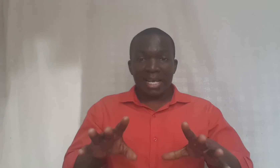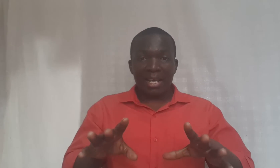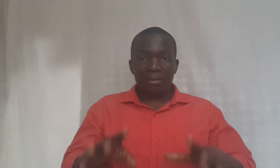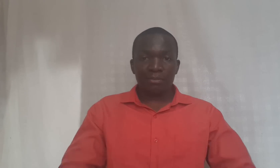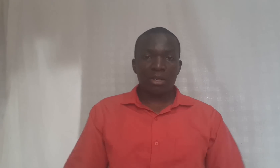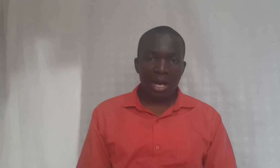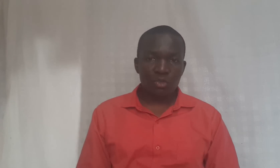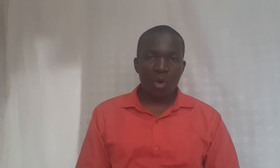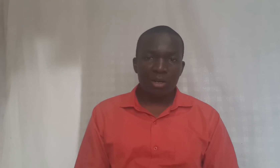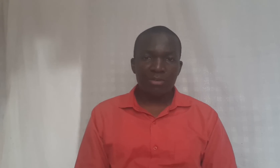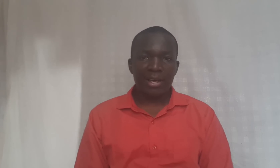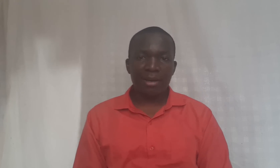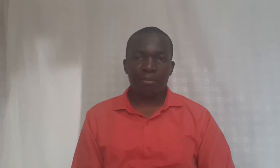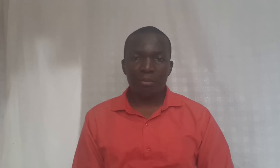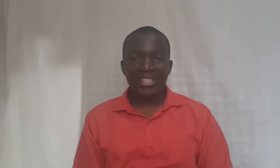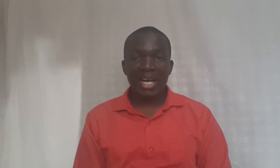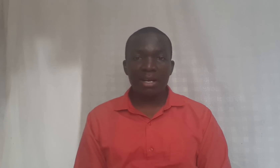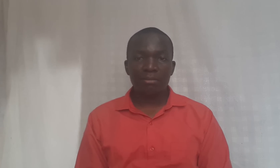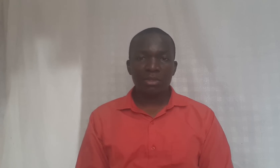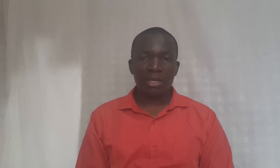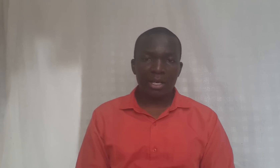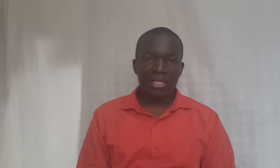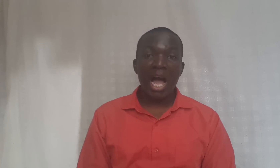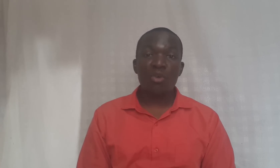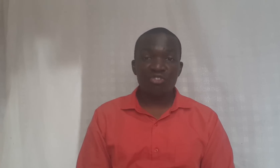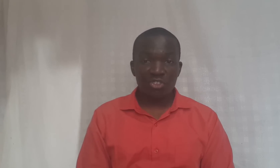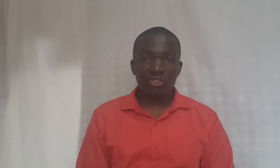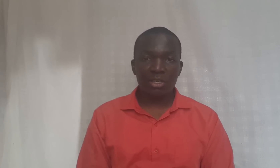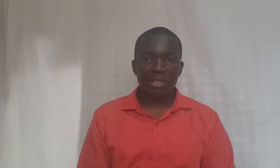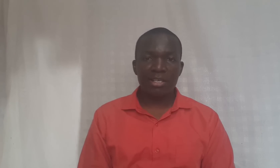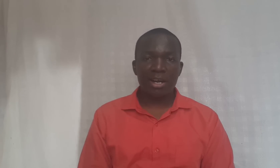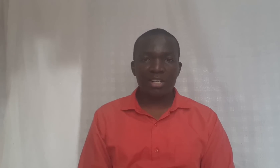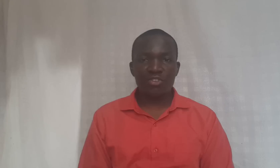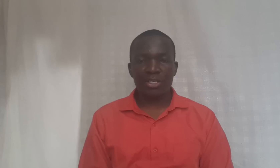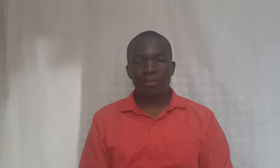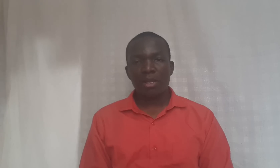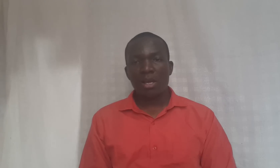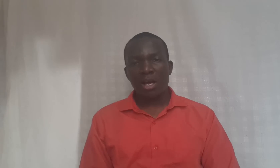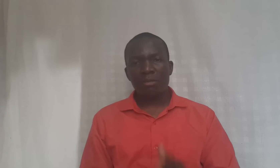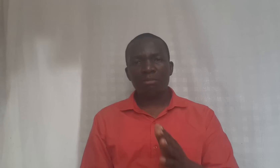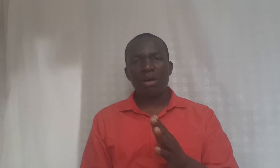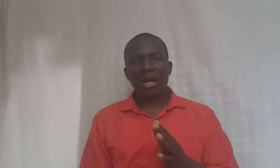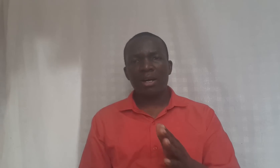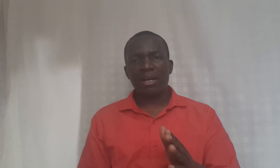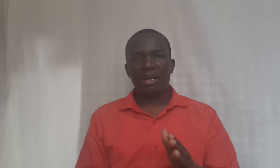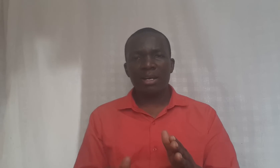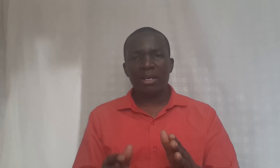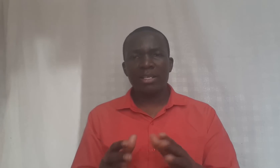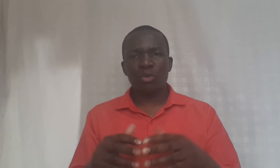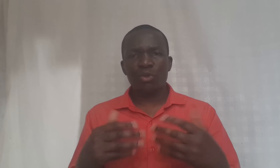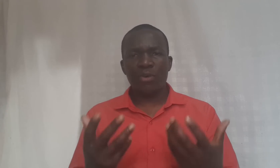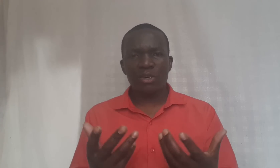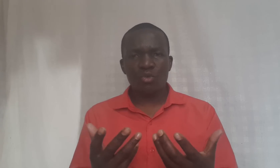Kitengela as one of the major towns in the country. Remember, this is what we refer to